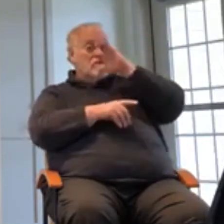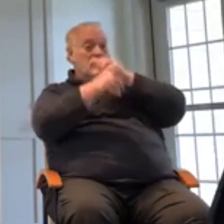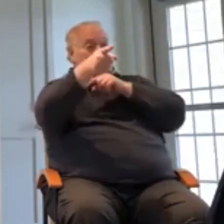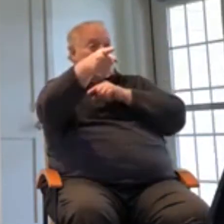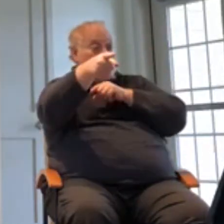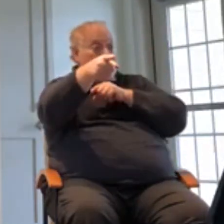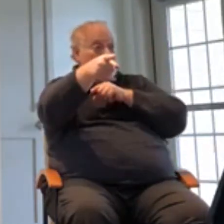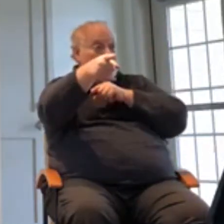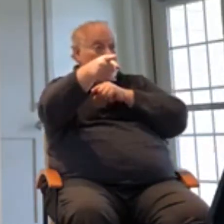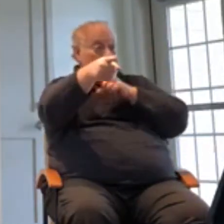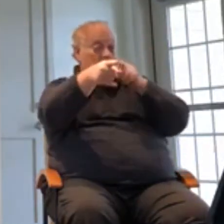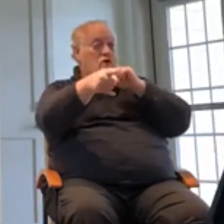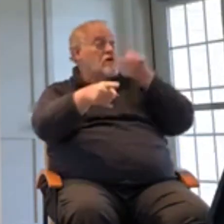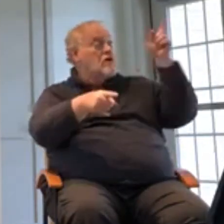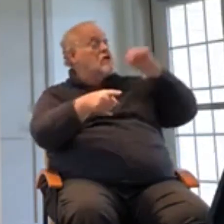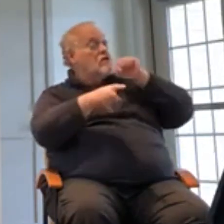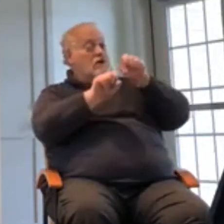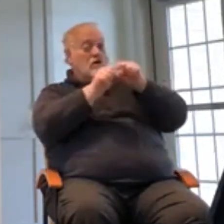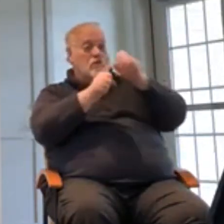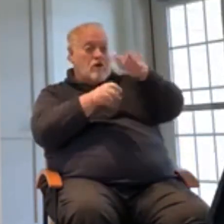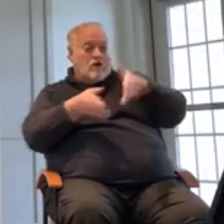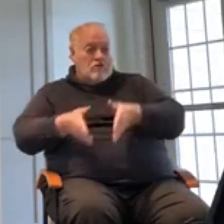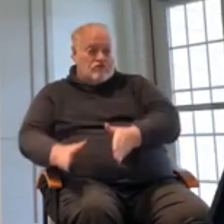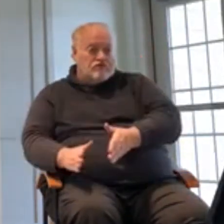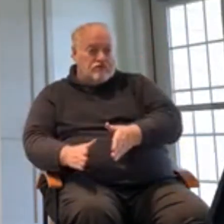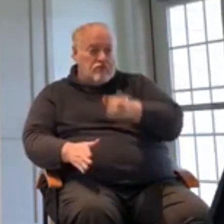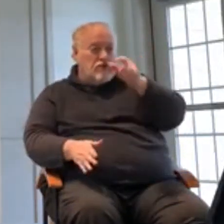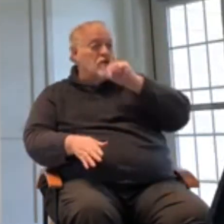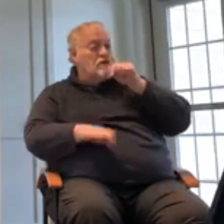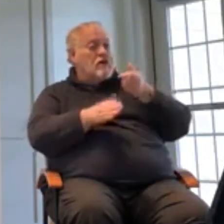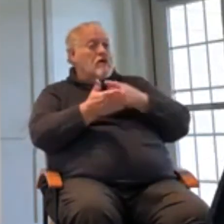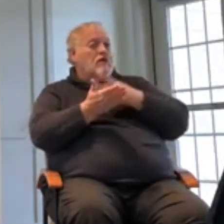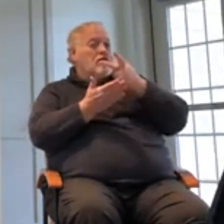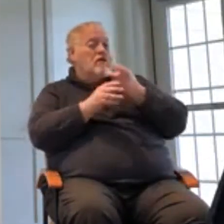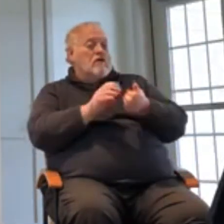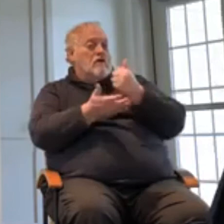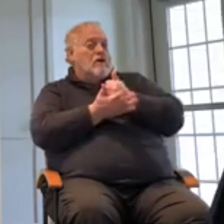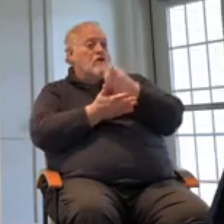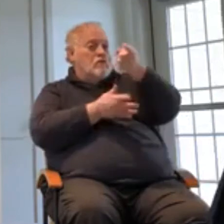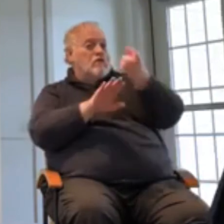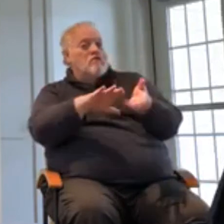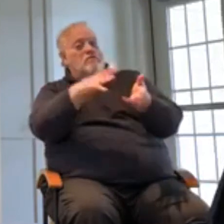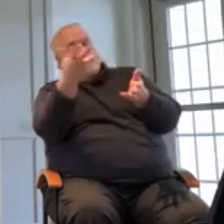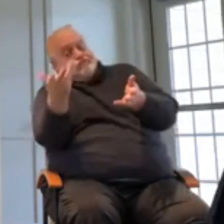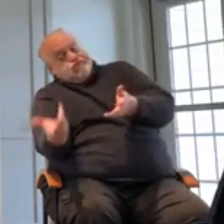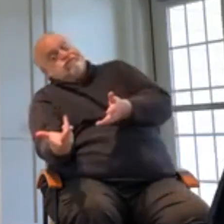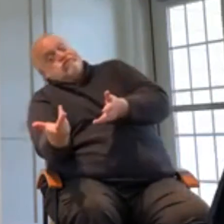He's not going to break your leg. He's not going to help you when you fall over.